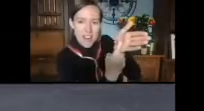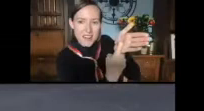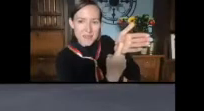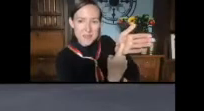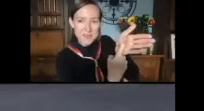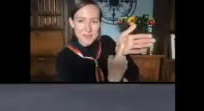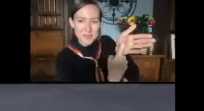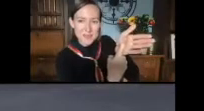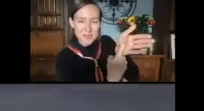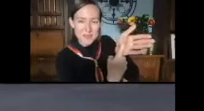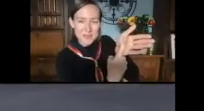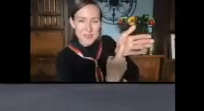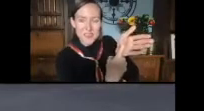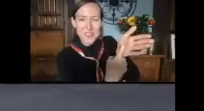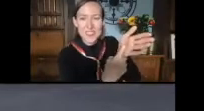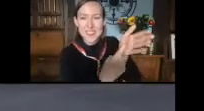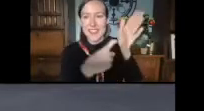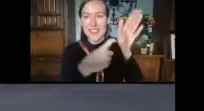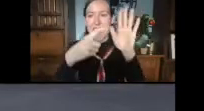R